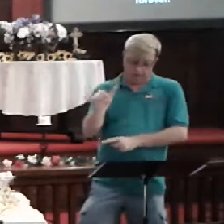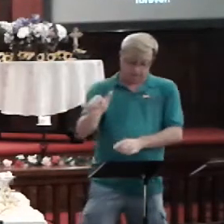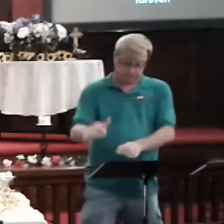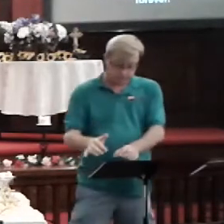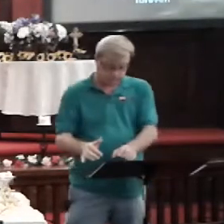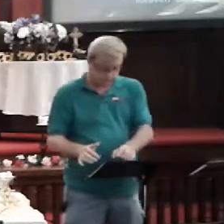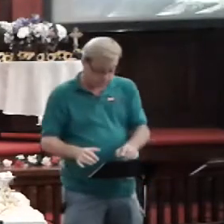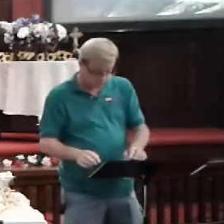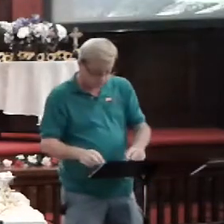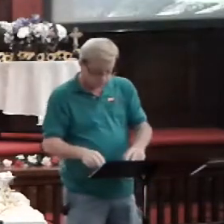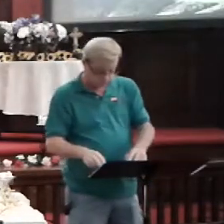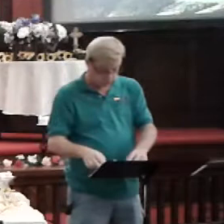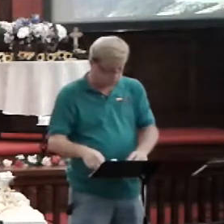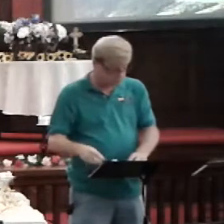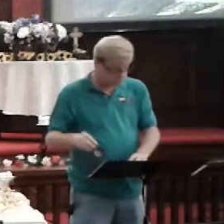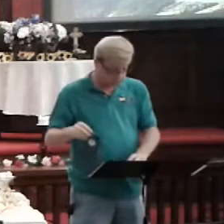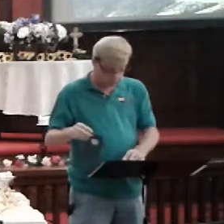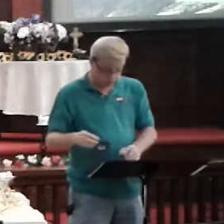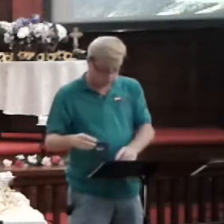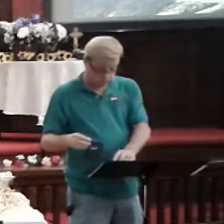forever.